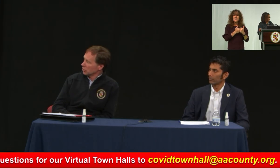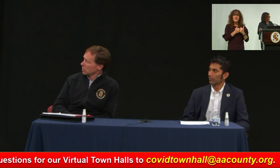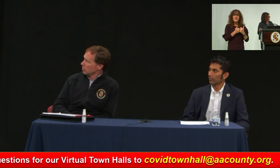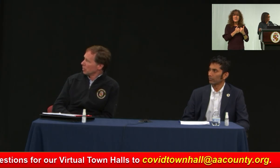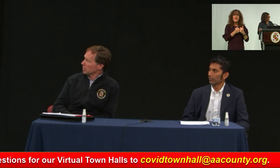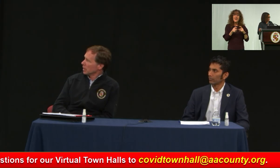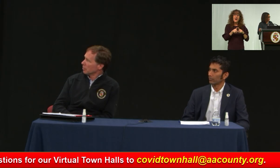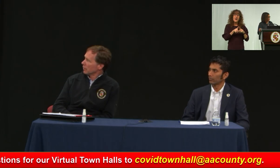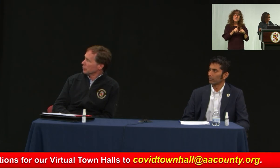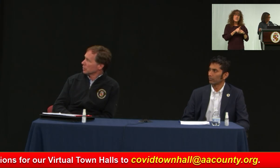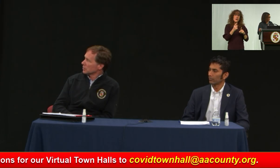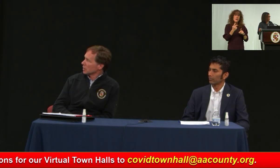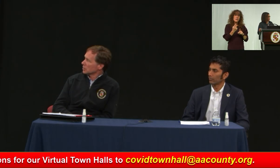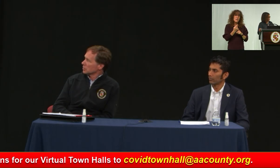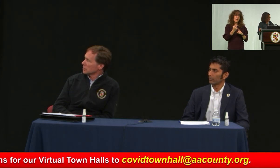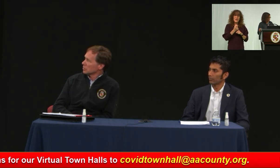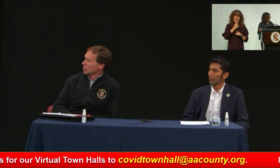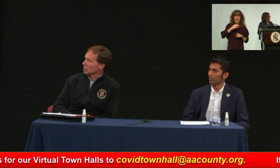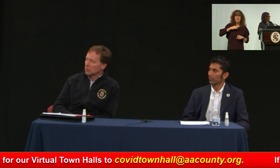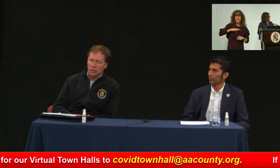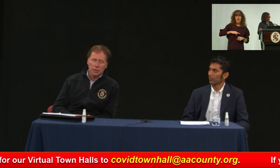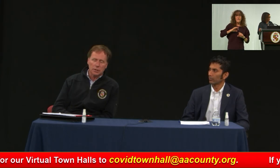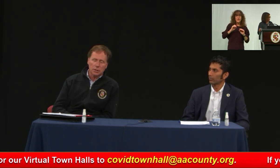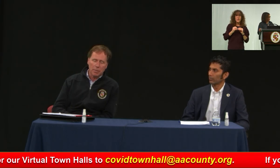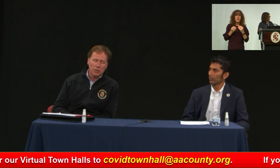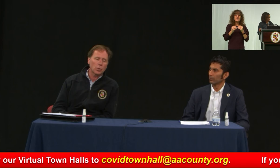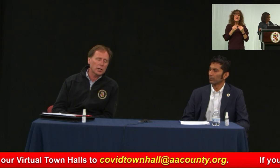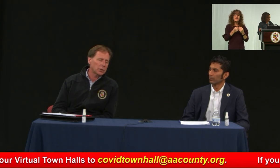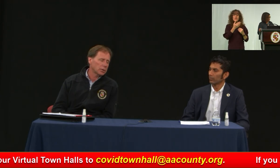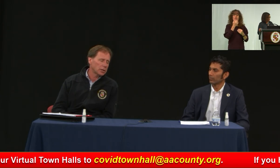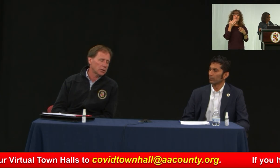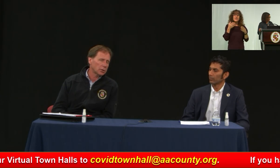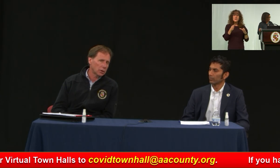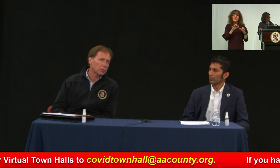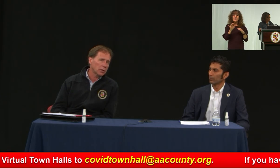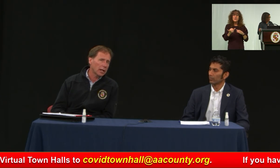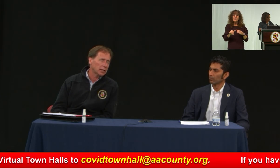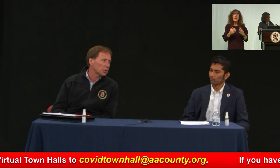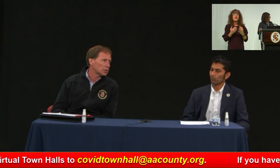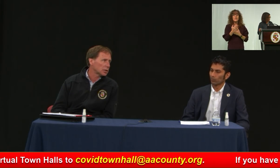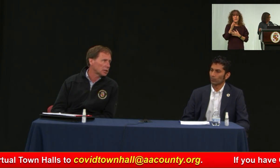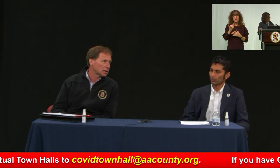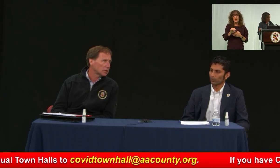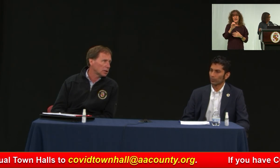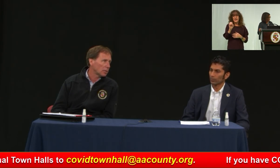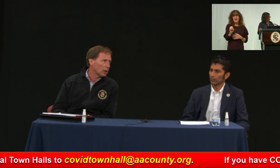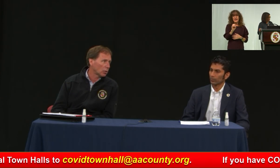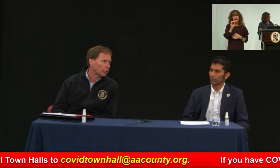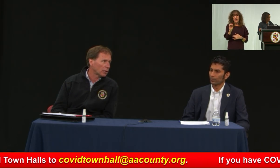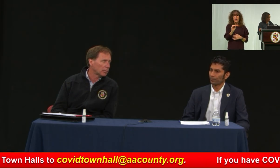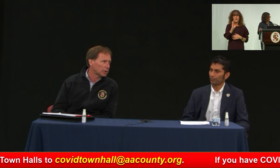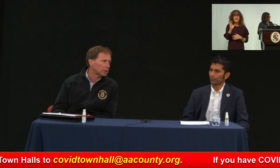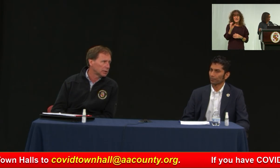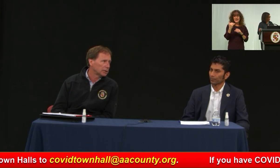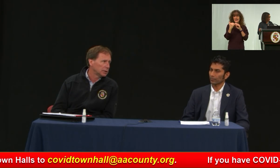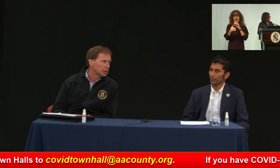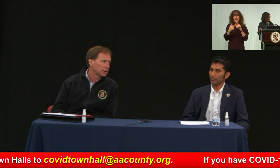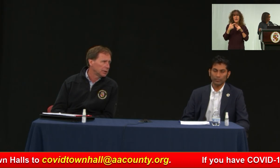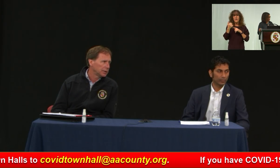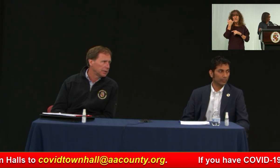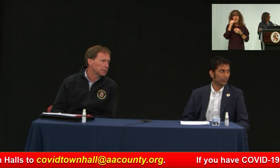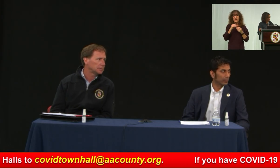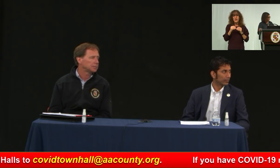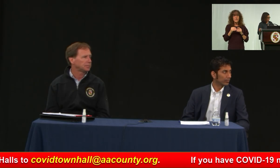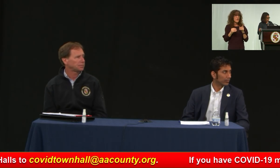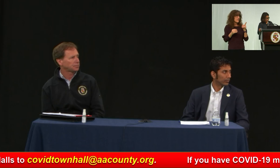and also to the appropriate nonprofit organizations. So the best way to do it is to do it through that EOC email or phone number. If I could